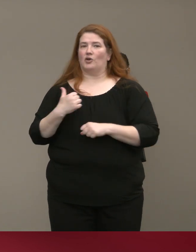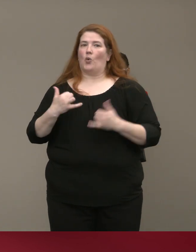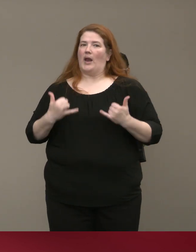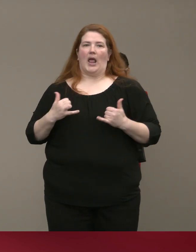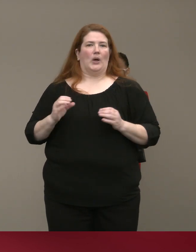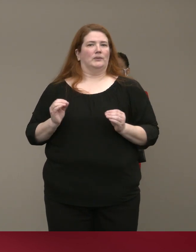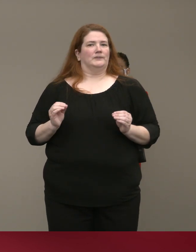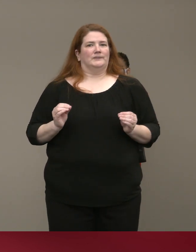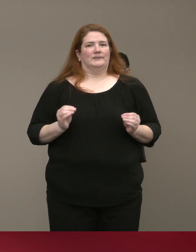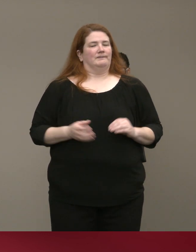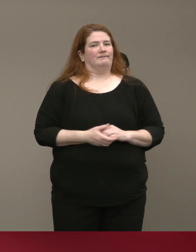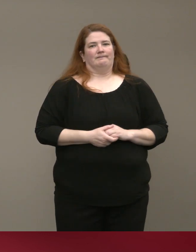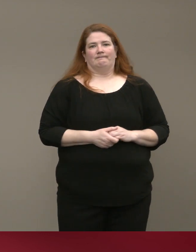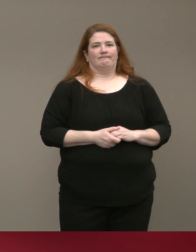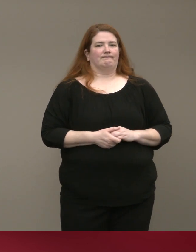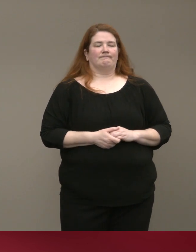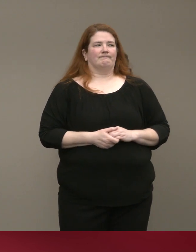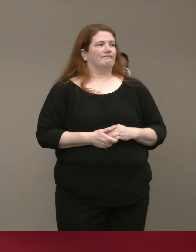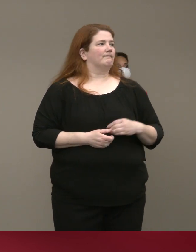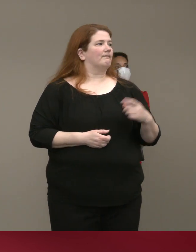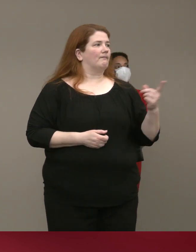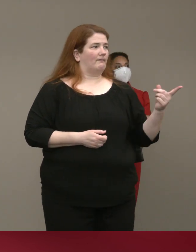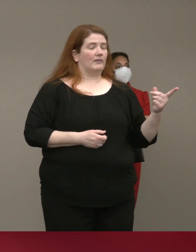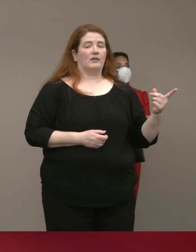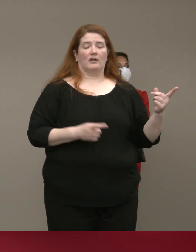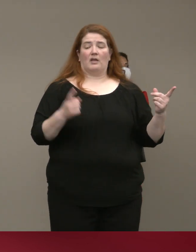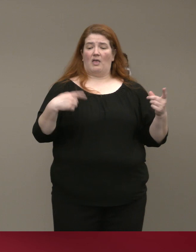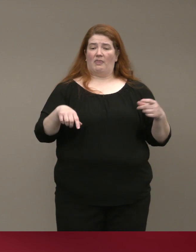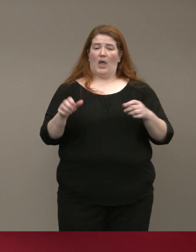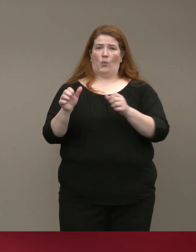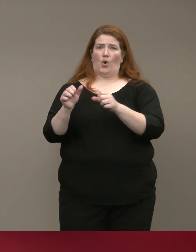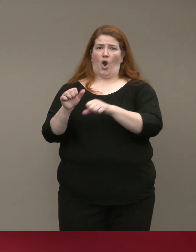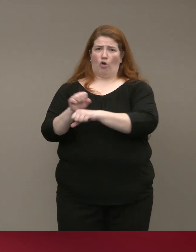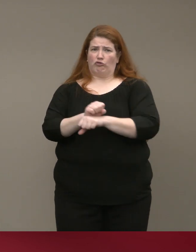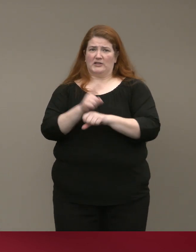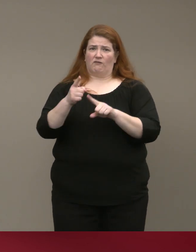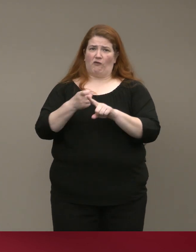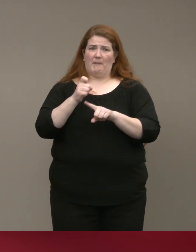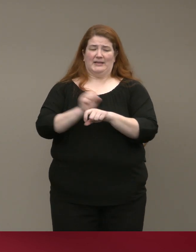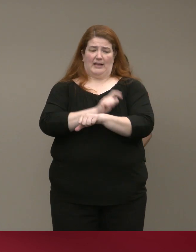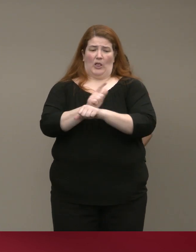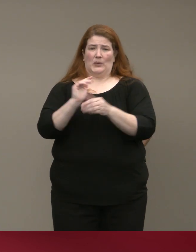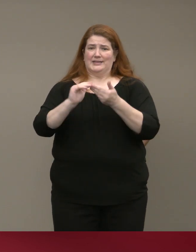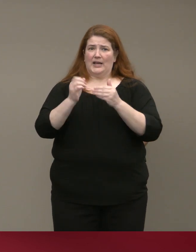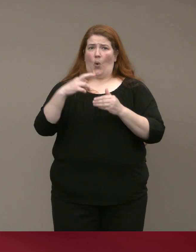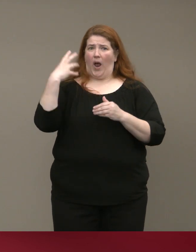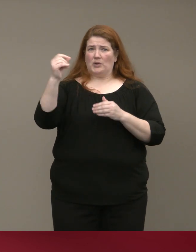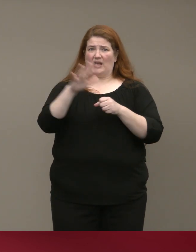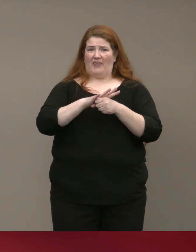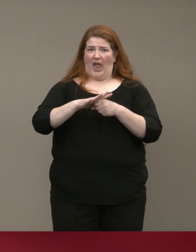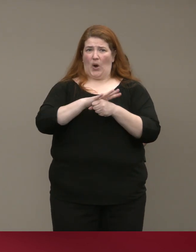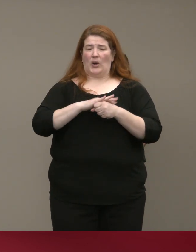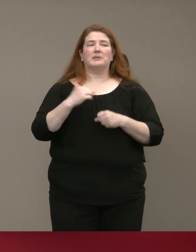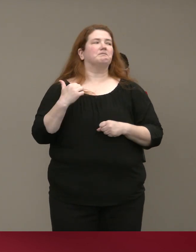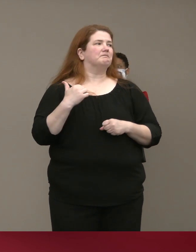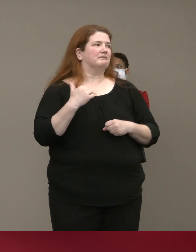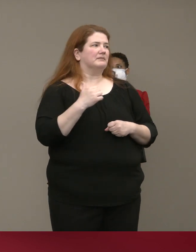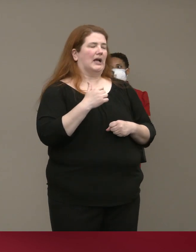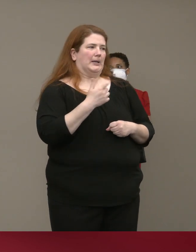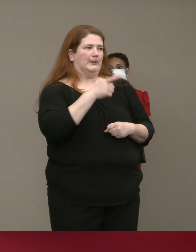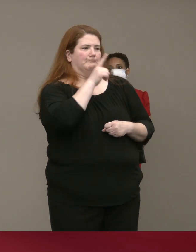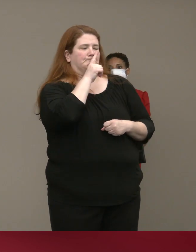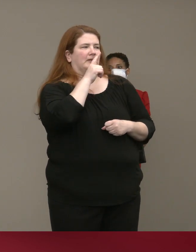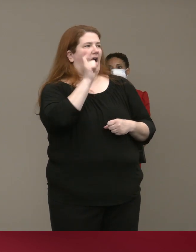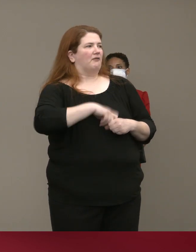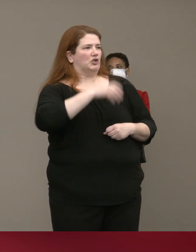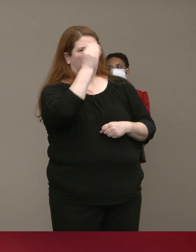custody for the shooting. Were those that were arrested from the city of St. Louis or outside the area? Yeah, we'll have to get a follow-up. We'll have